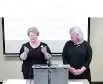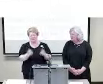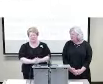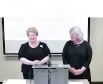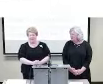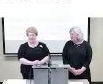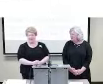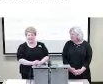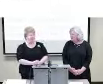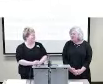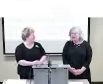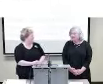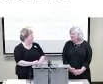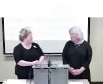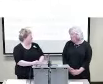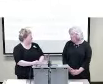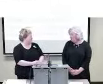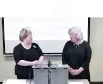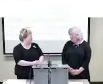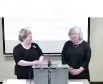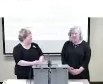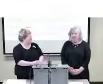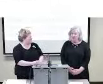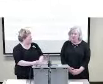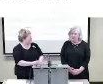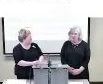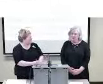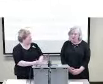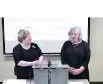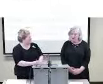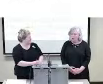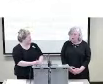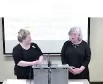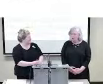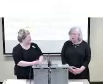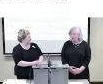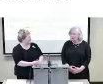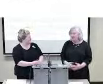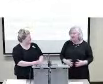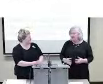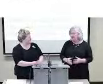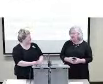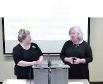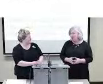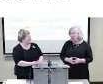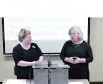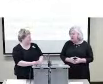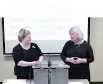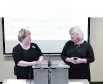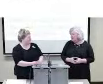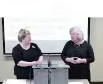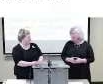on this one that's my thought that's a great thought and noah that is a very good question because we do have conflicting